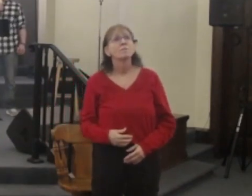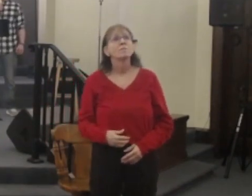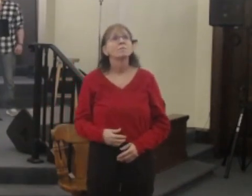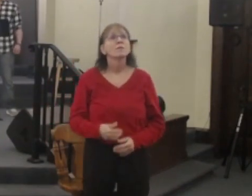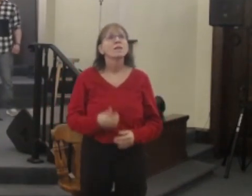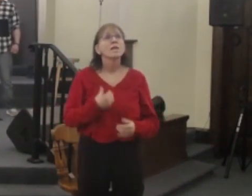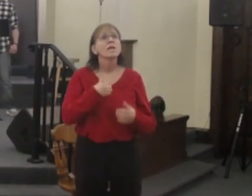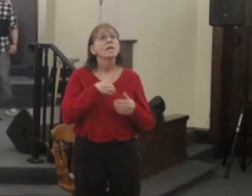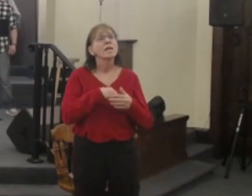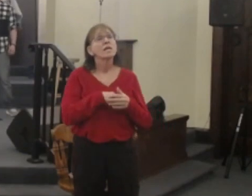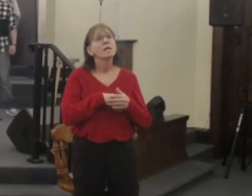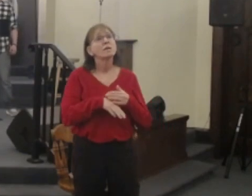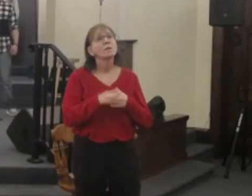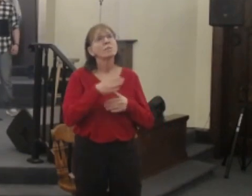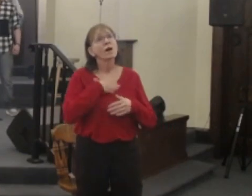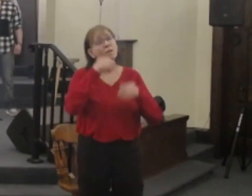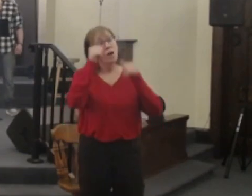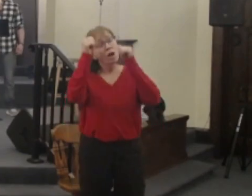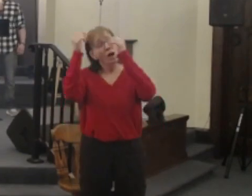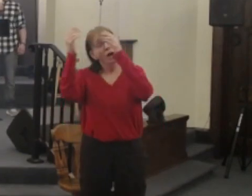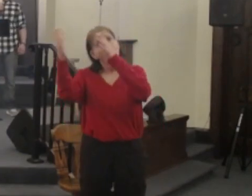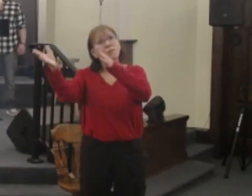am. In my